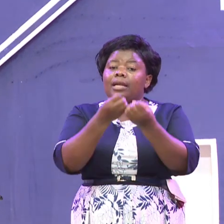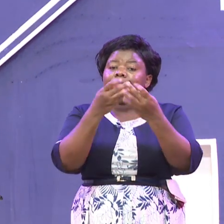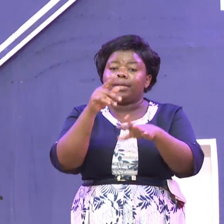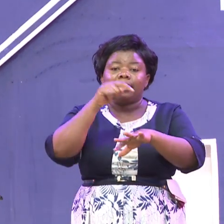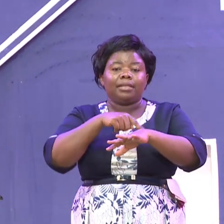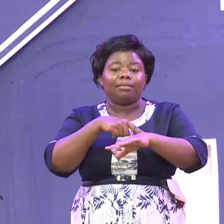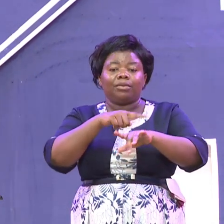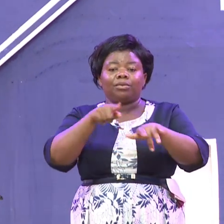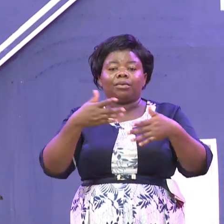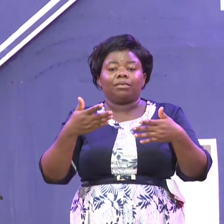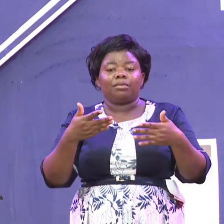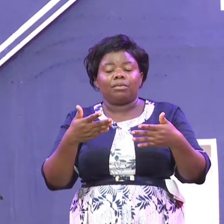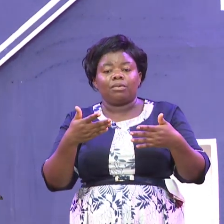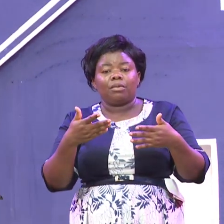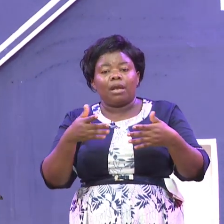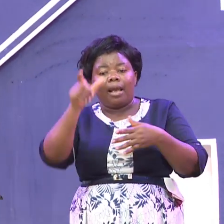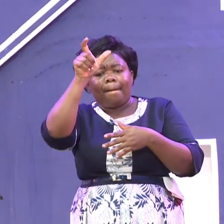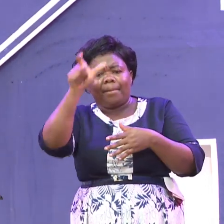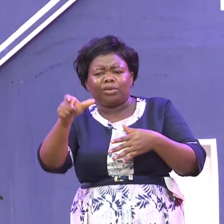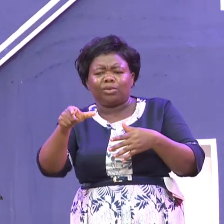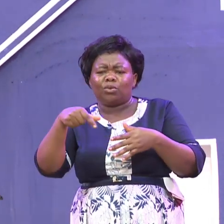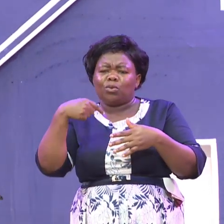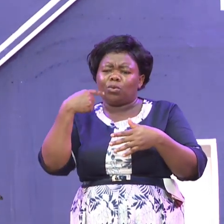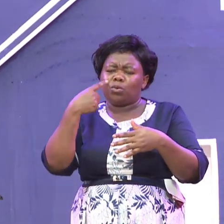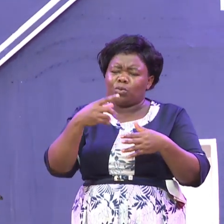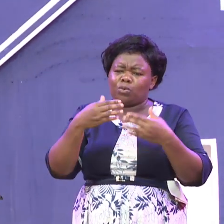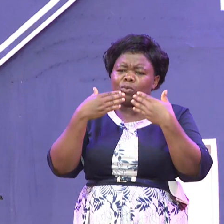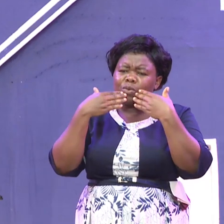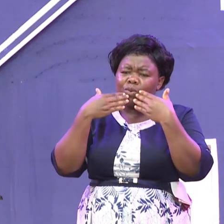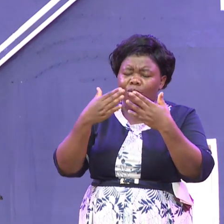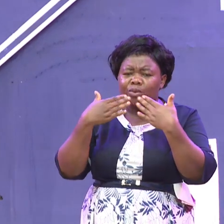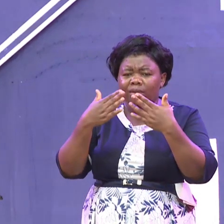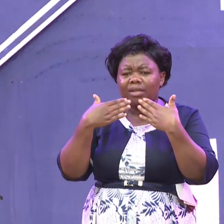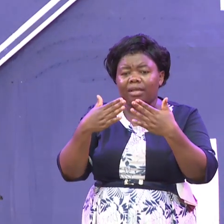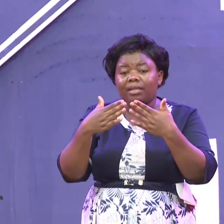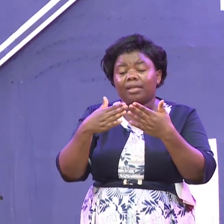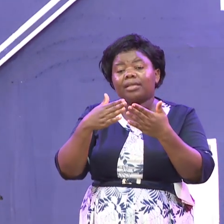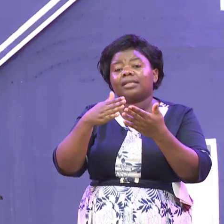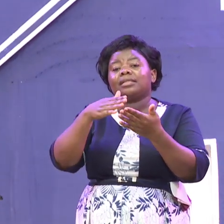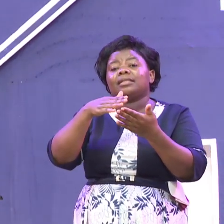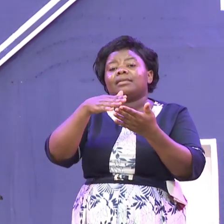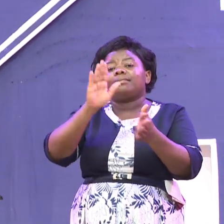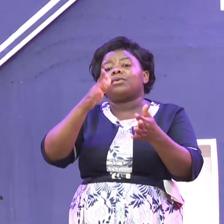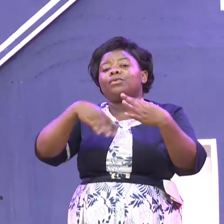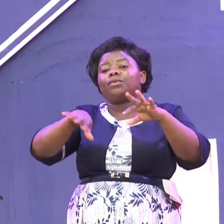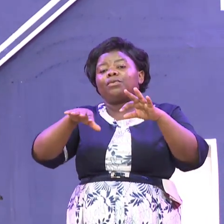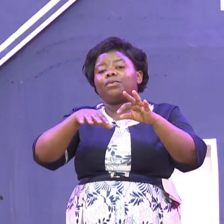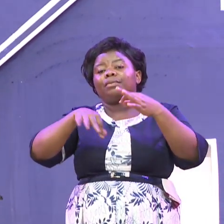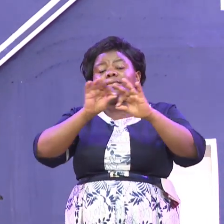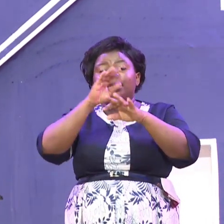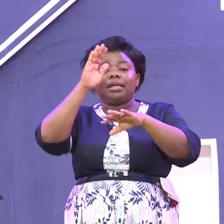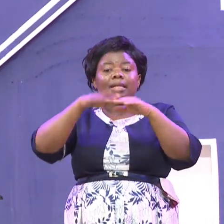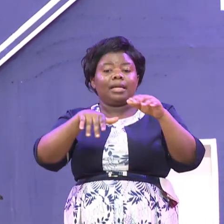egisinga obungi omuntu eyeebazibwa aba wa makulu nnyo eryo yeebaza. And most times the person who is